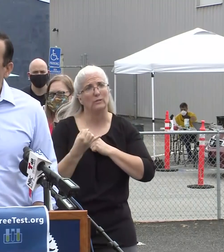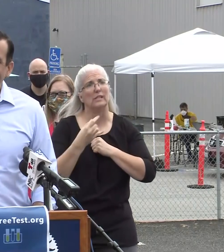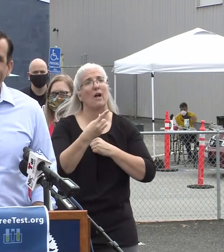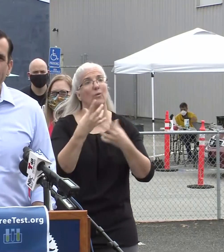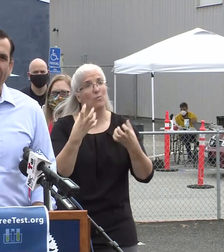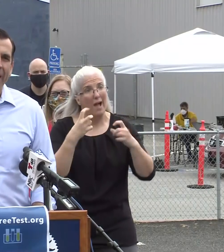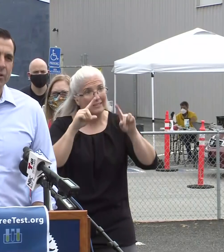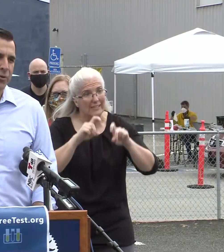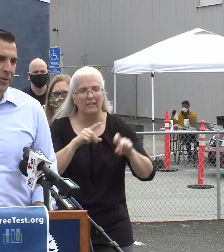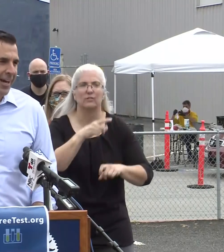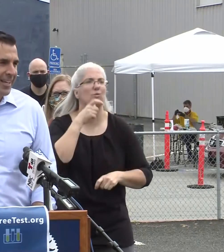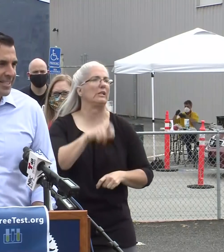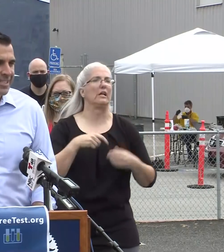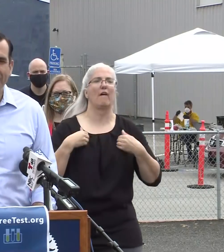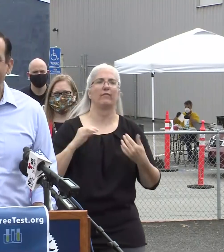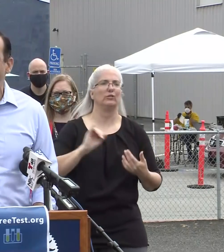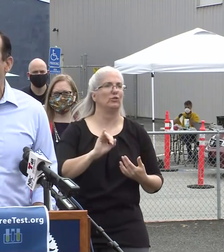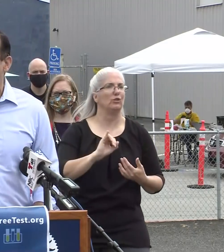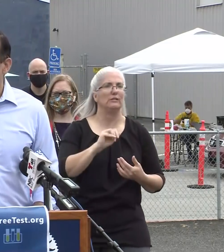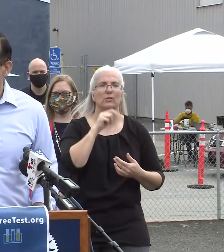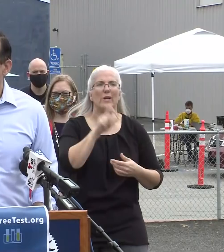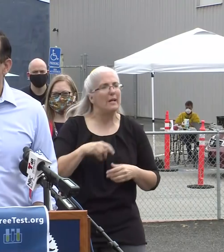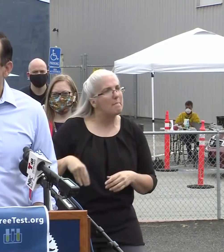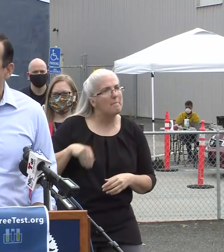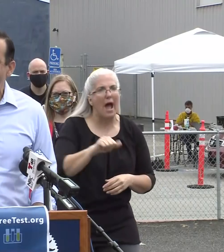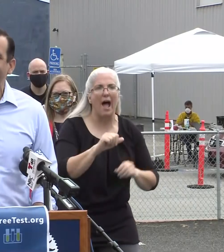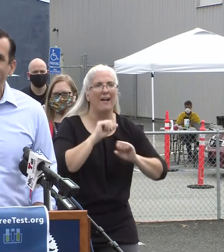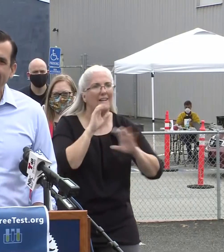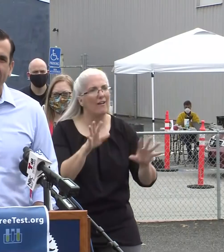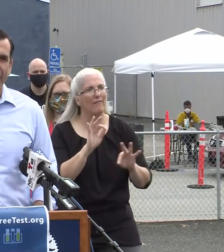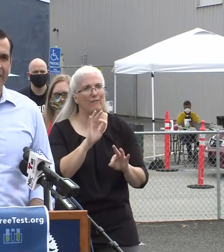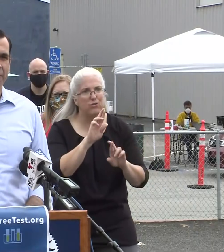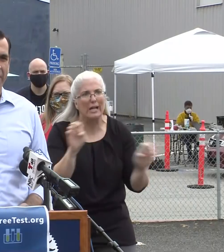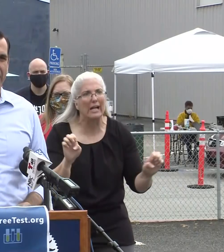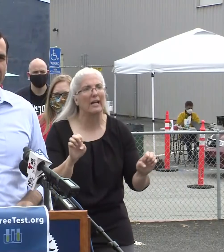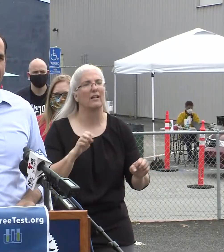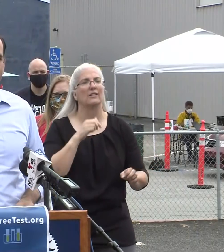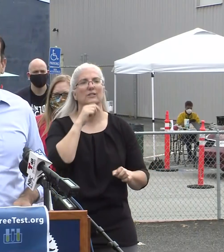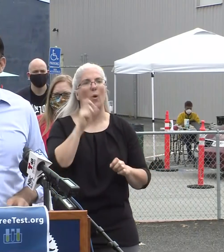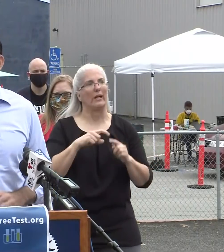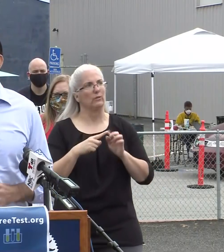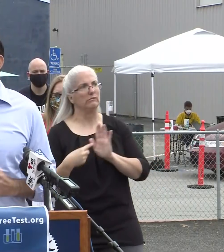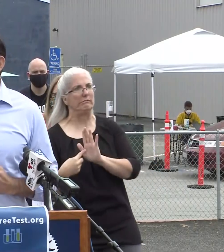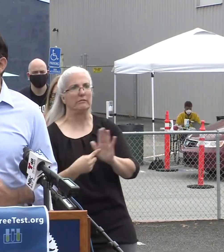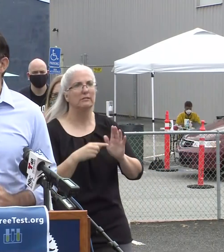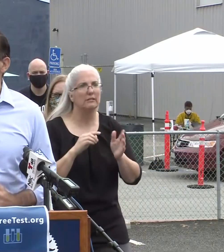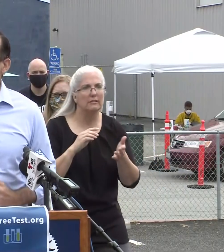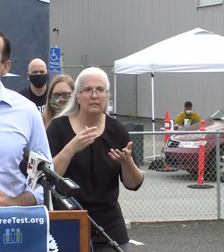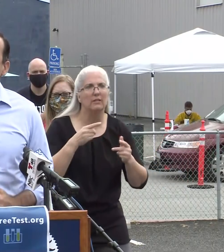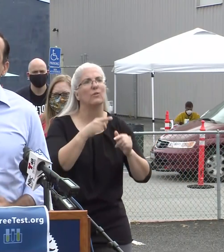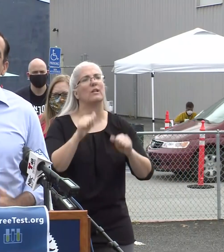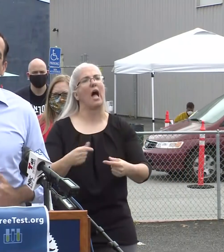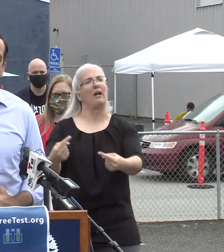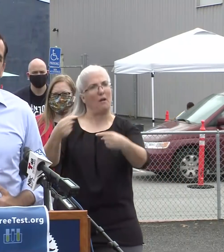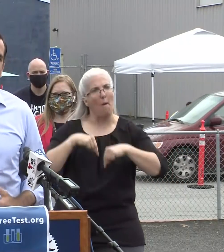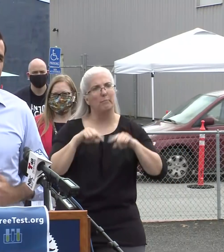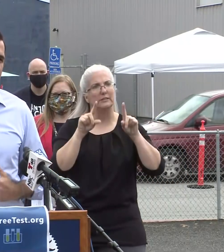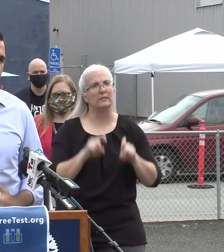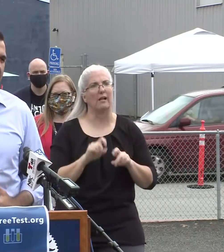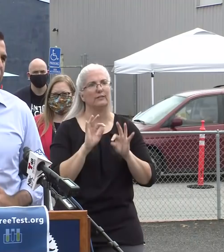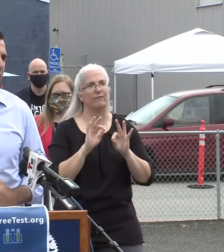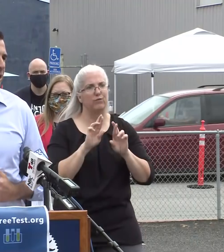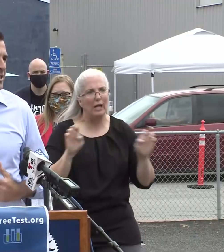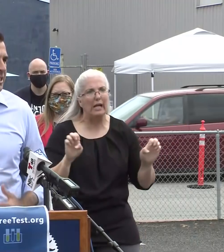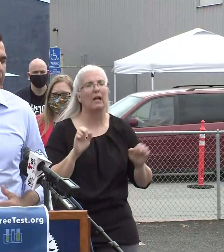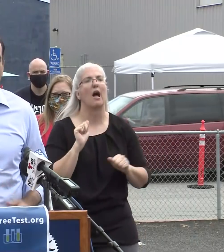You do not need to pay. You do not need symptoms. You can get tested here at Verily. This is a great moment for us